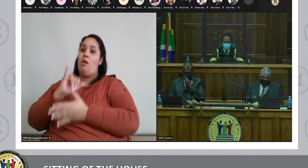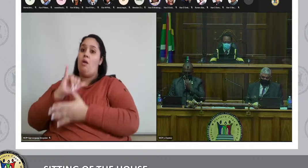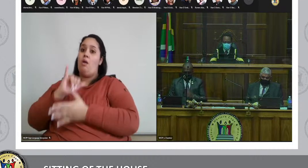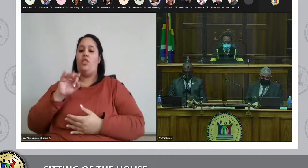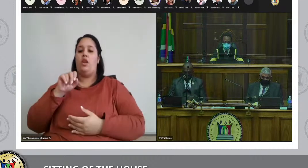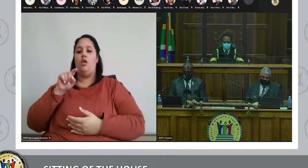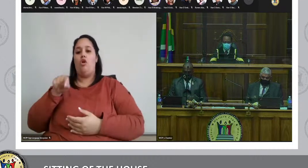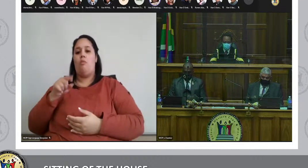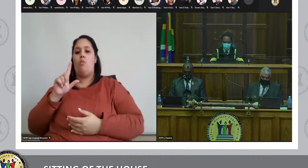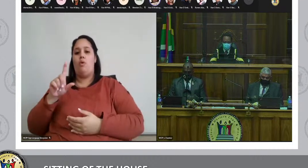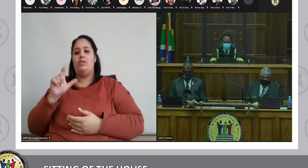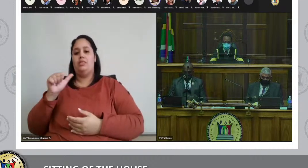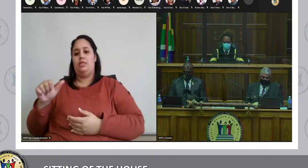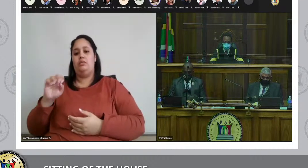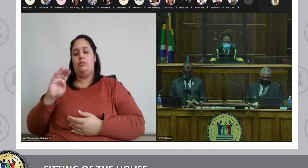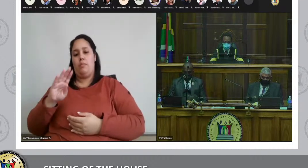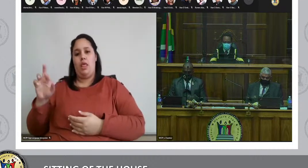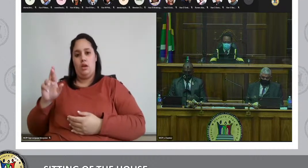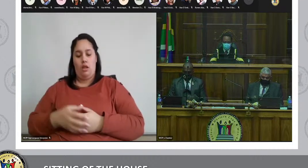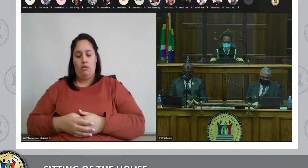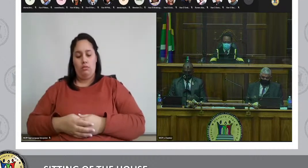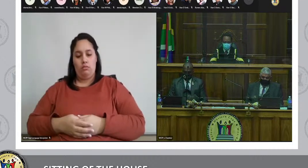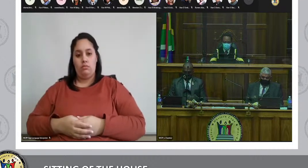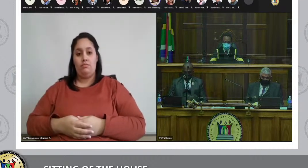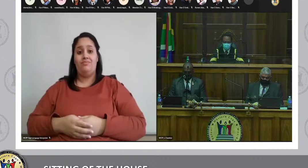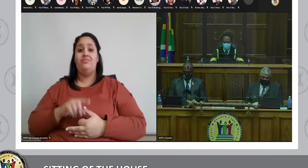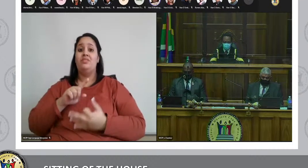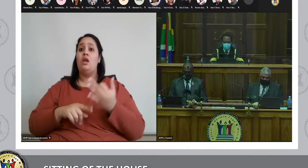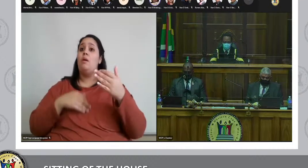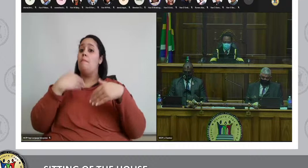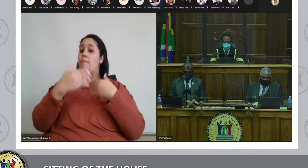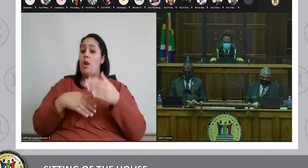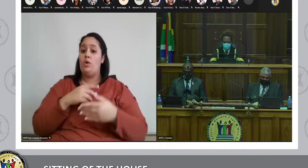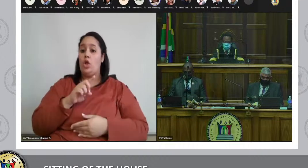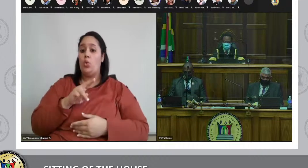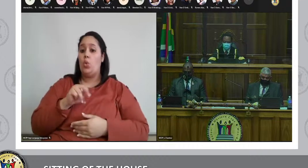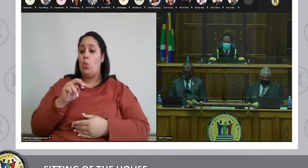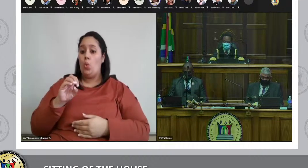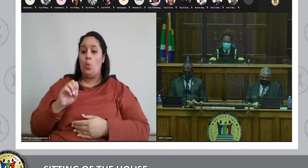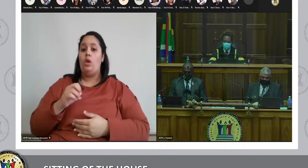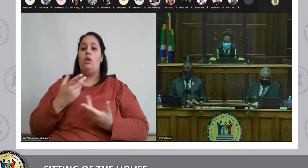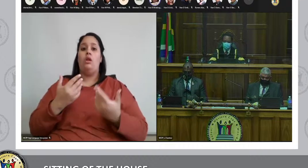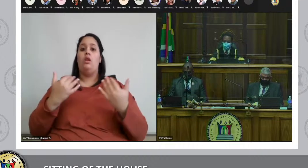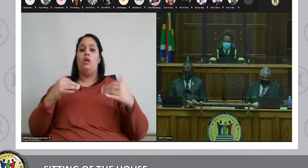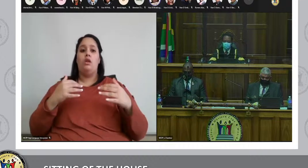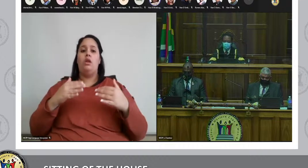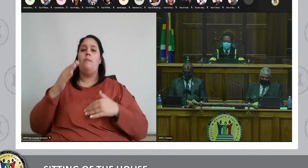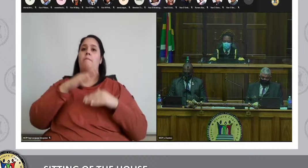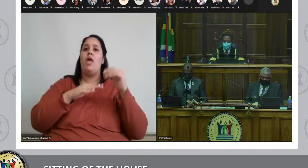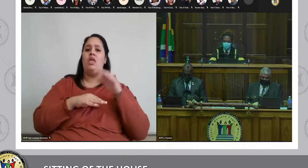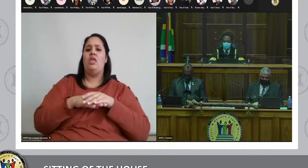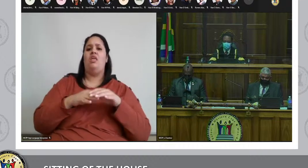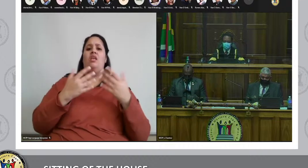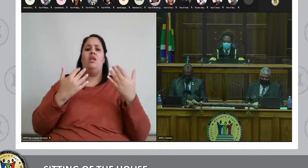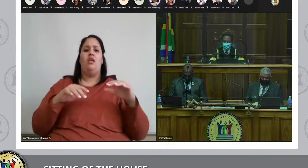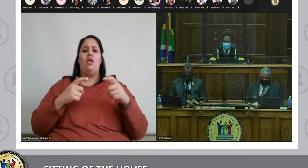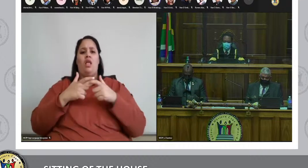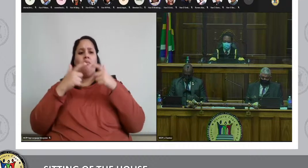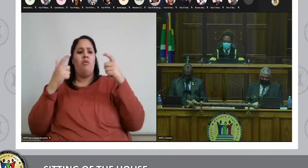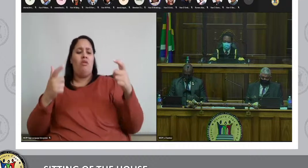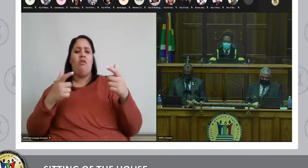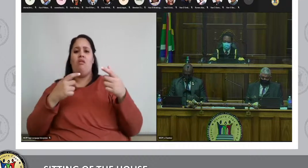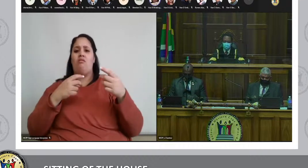billion. Speaker, in terms of progress, Danune is currently undergoing planning and packaging, and Greater